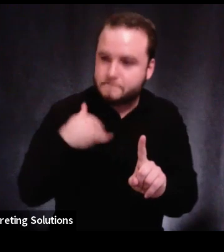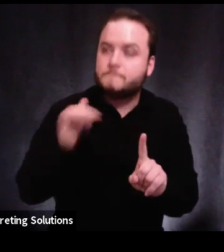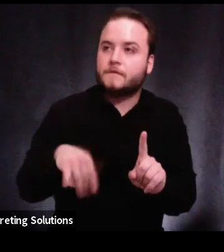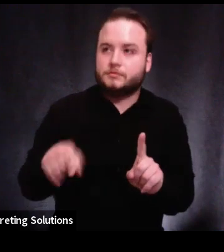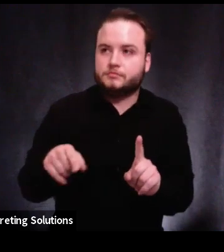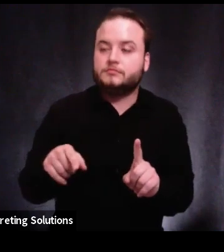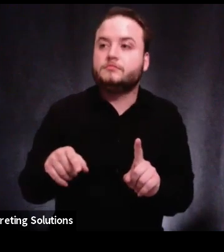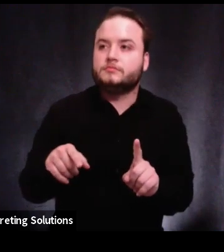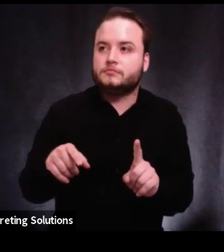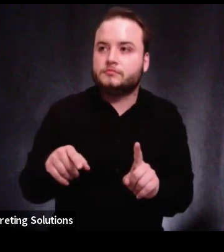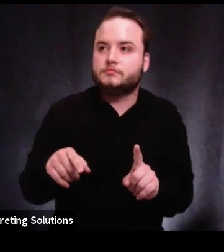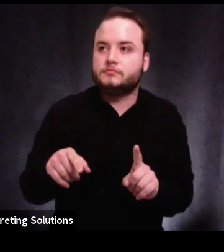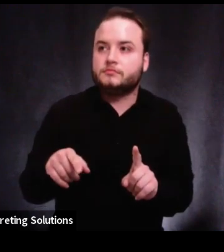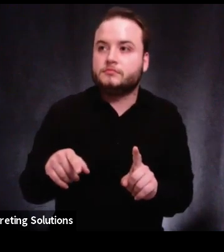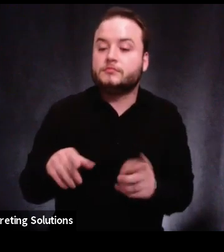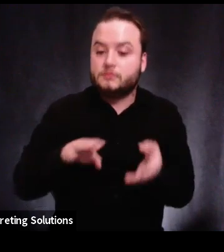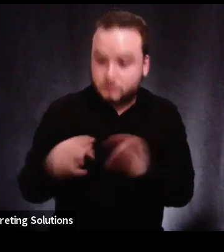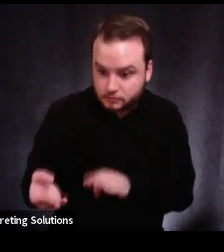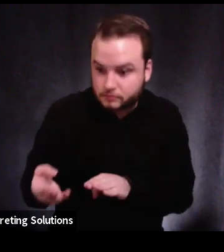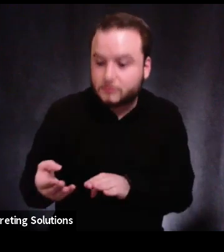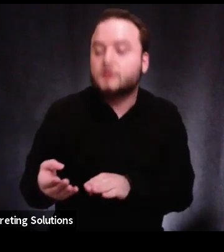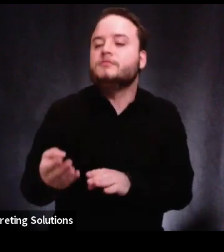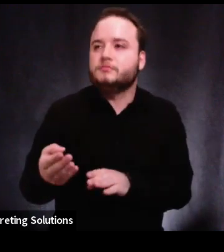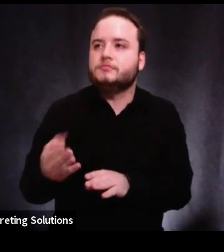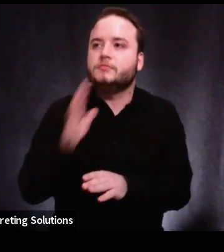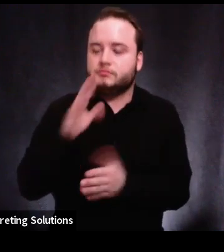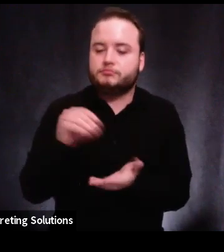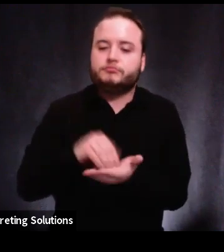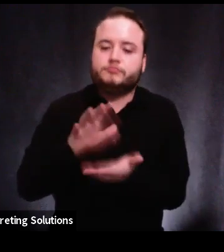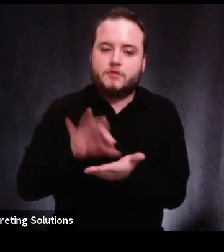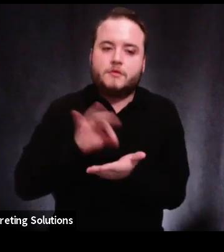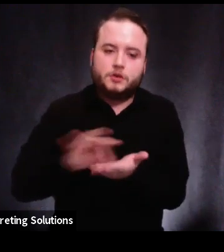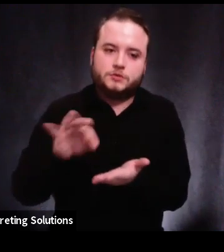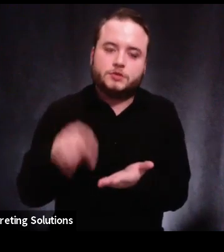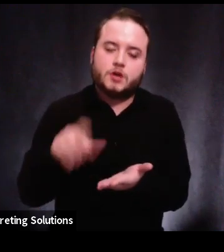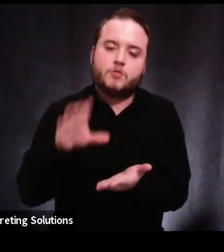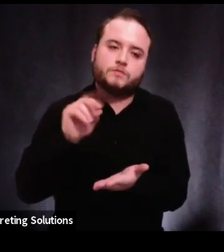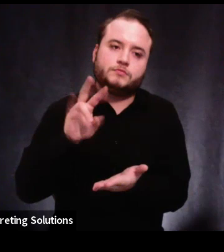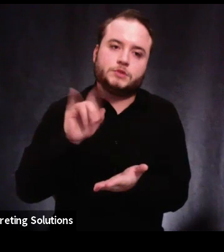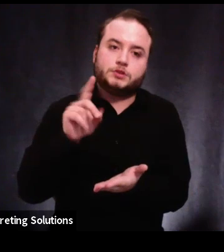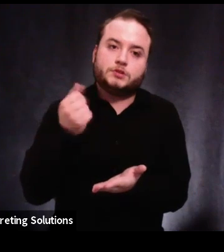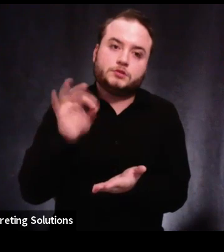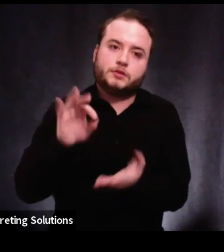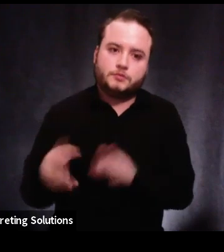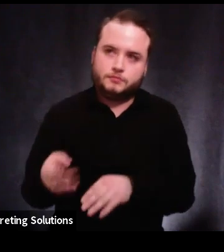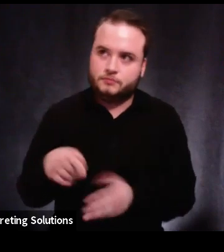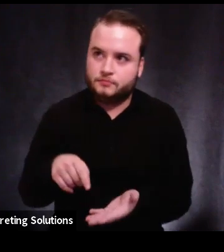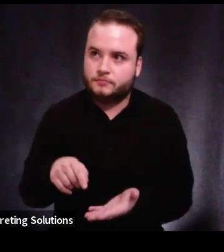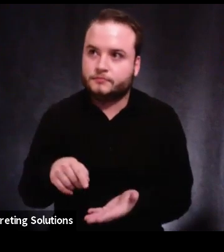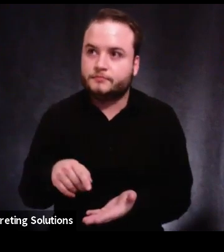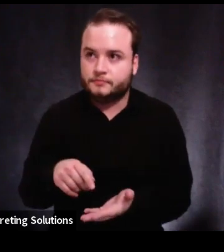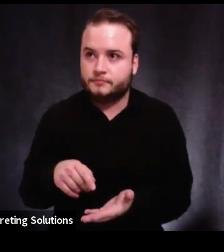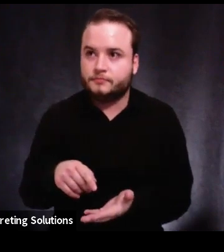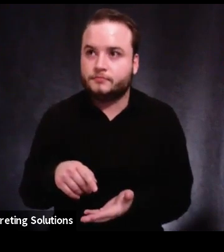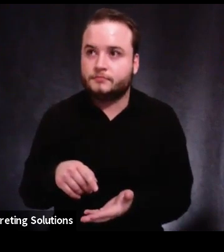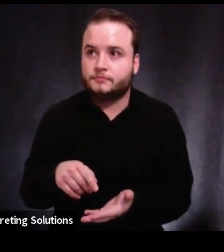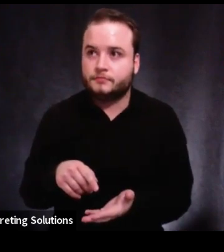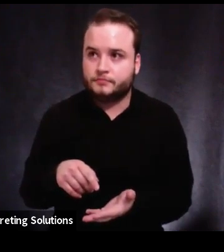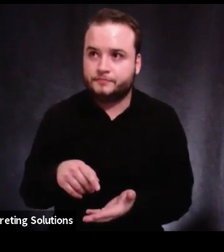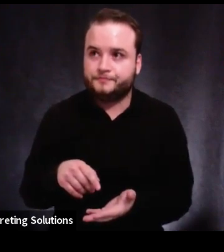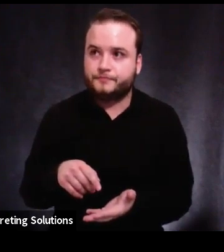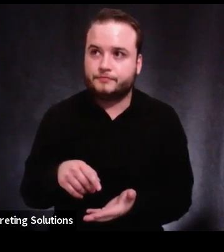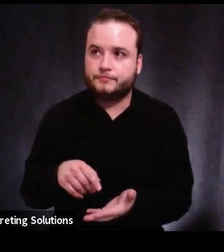away. But yes, but that's true for many diseases that there may not be all the information